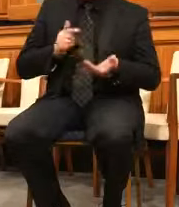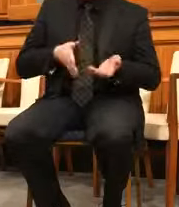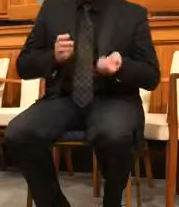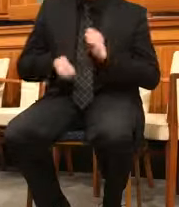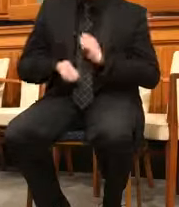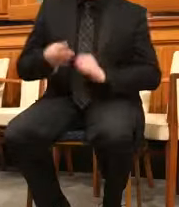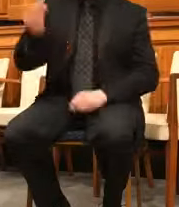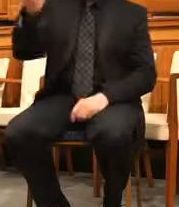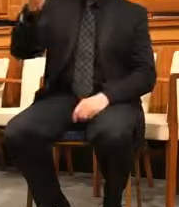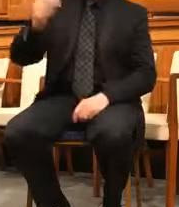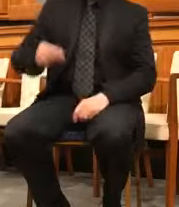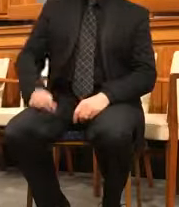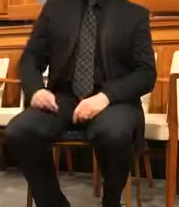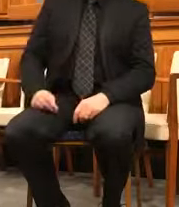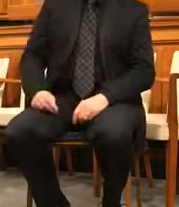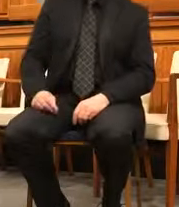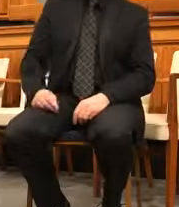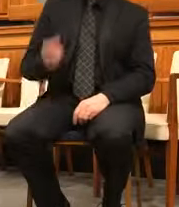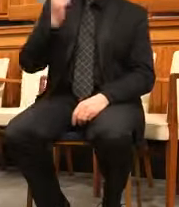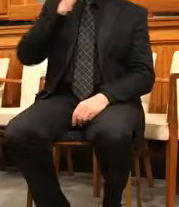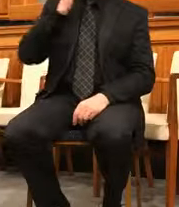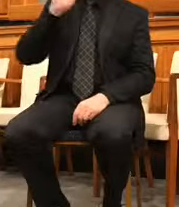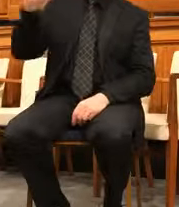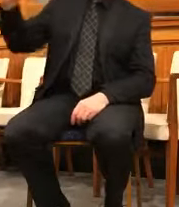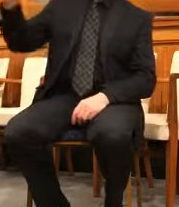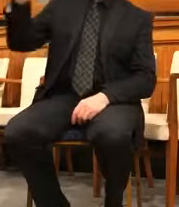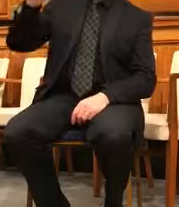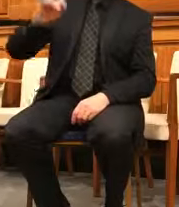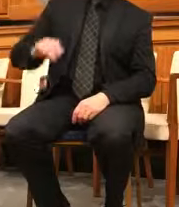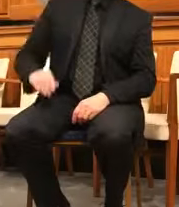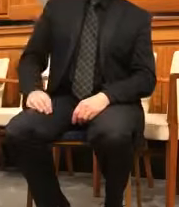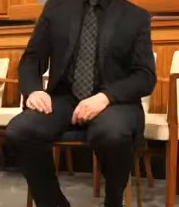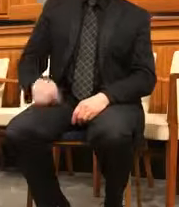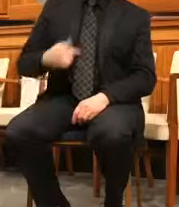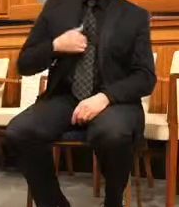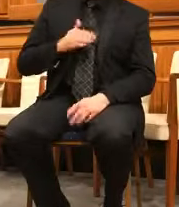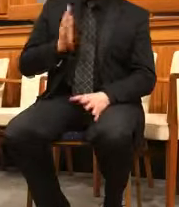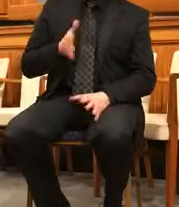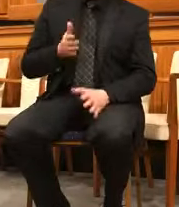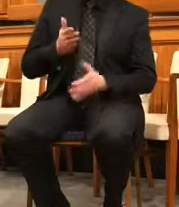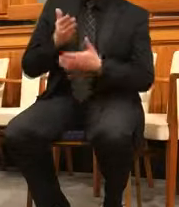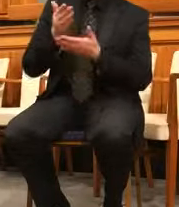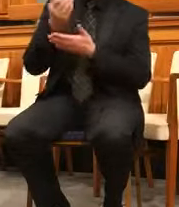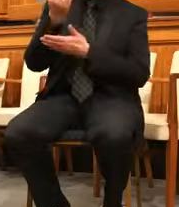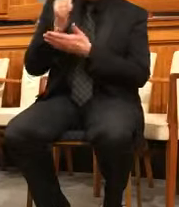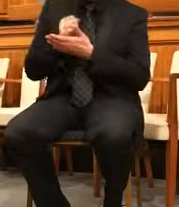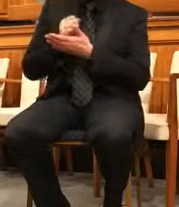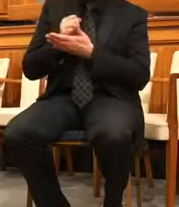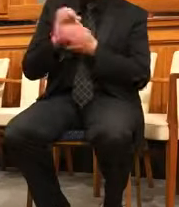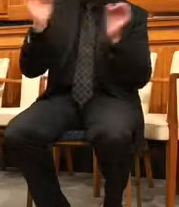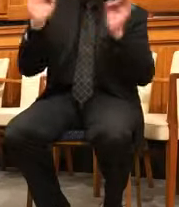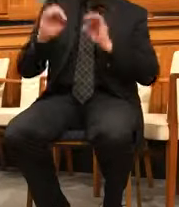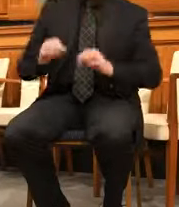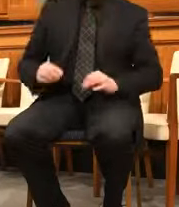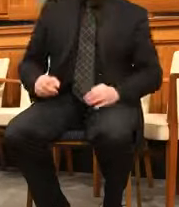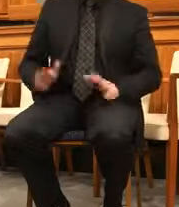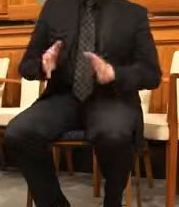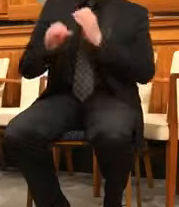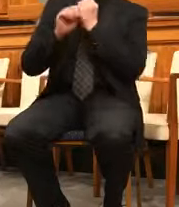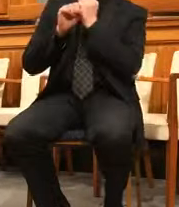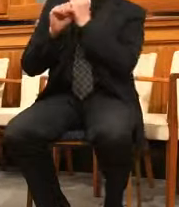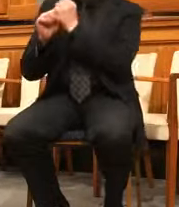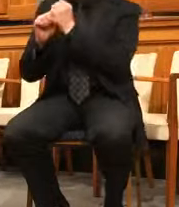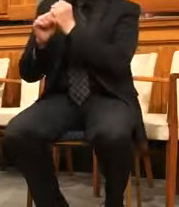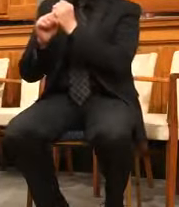change us. Doesn't require any devotion, any dedication, any commitment to Him. We can just do